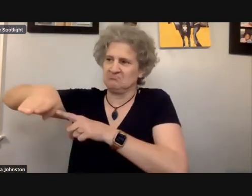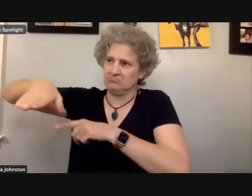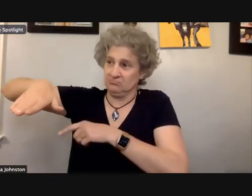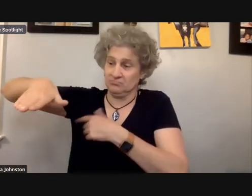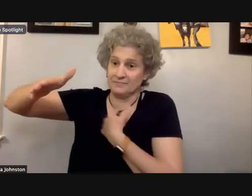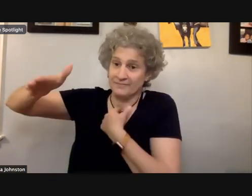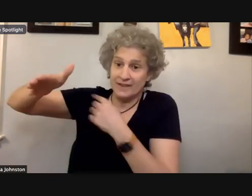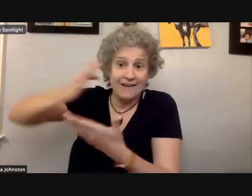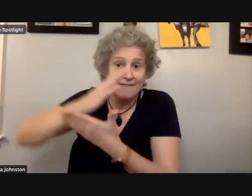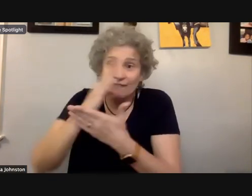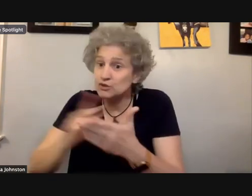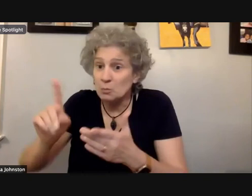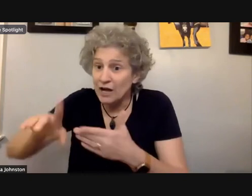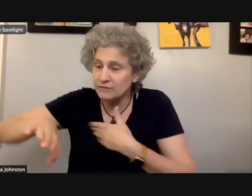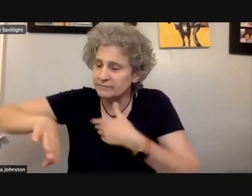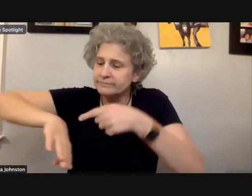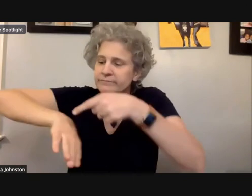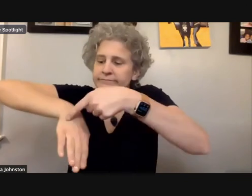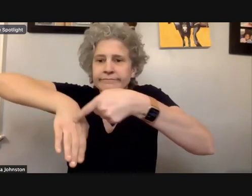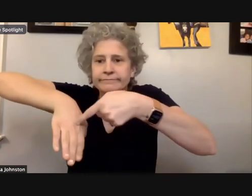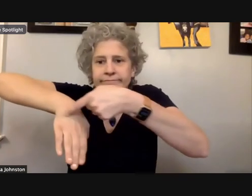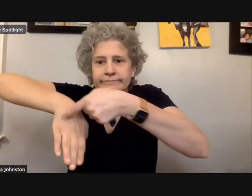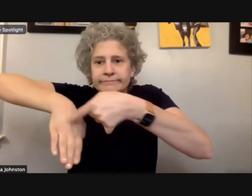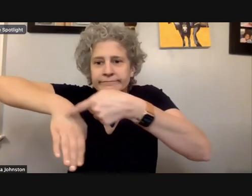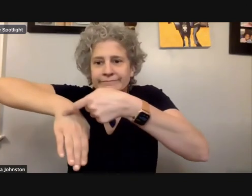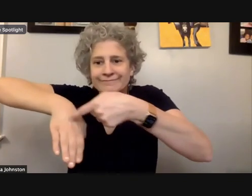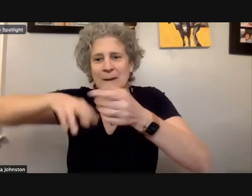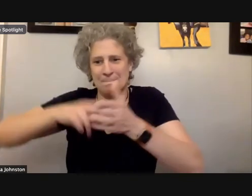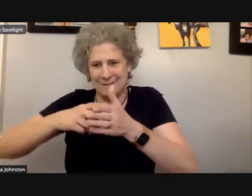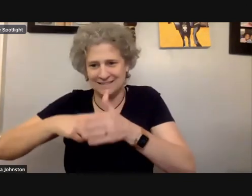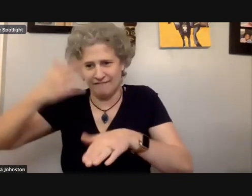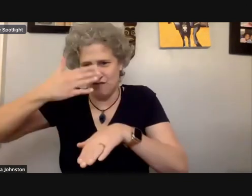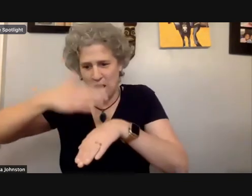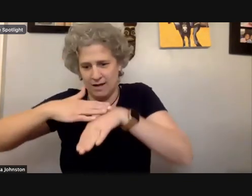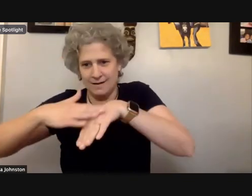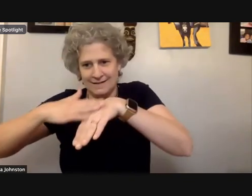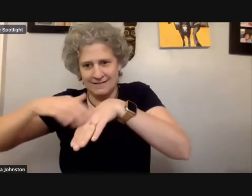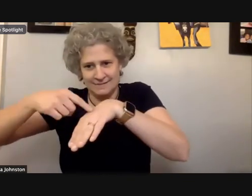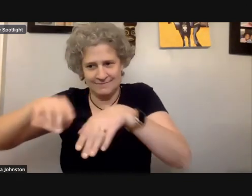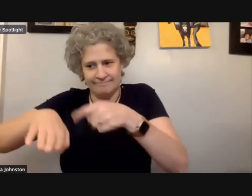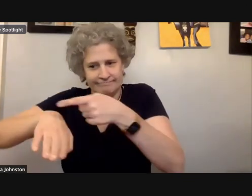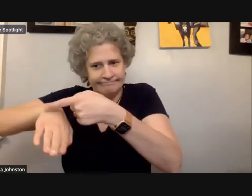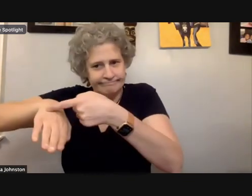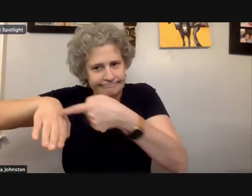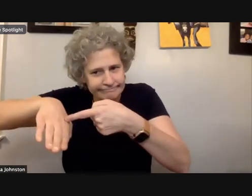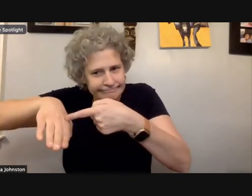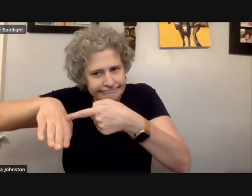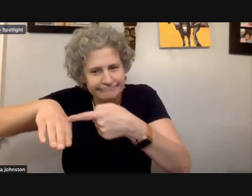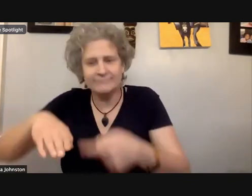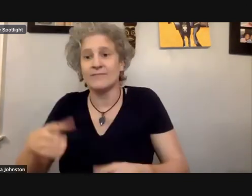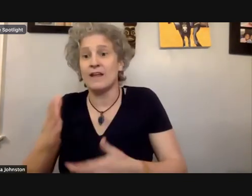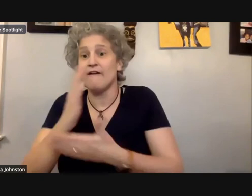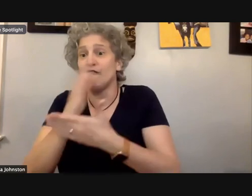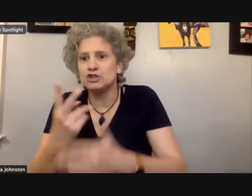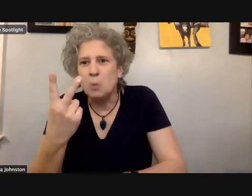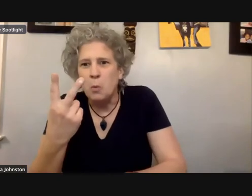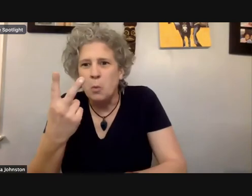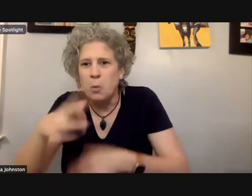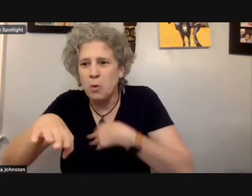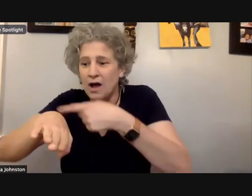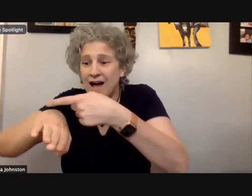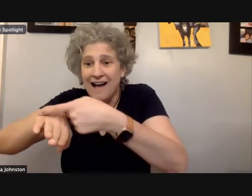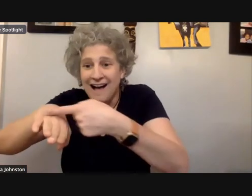So now if I'm talking about a classifier, here's my foot and my fracture was right here. So on the top of my foot